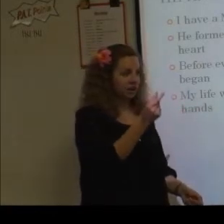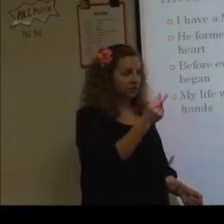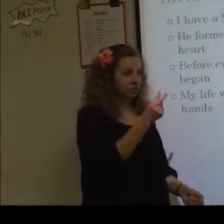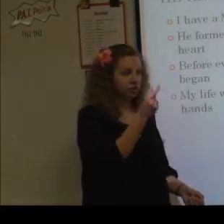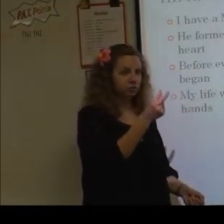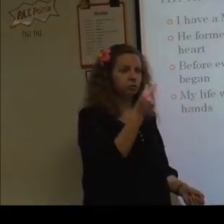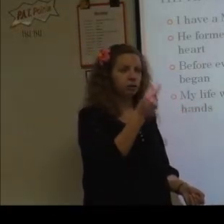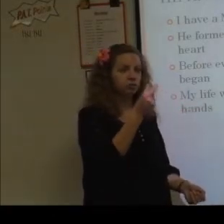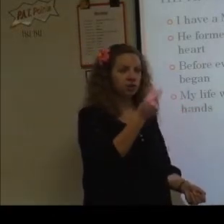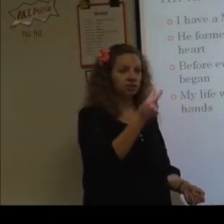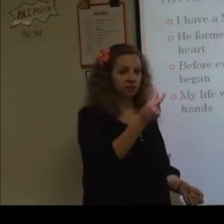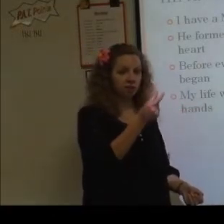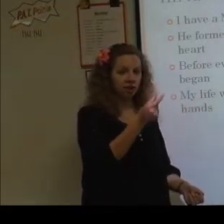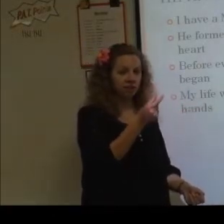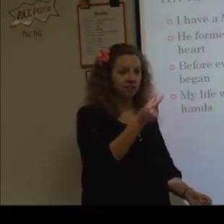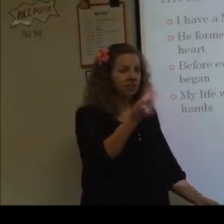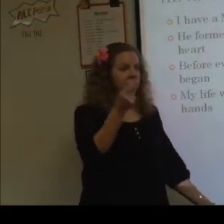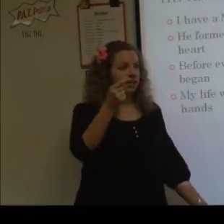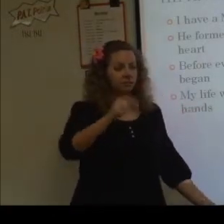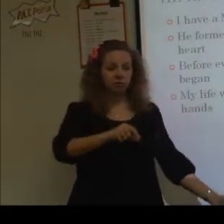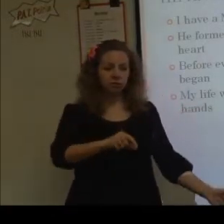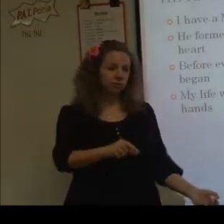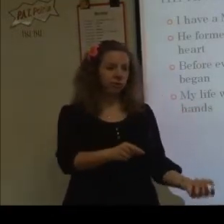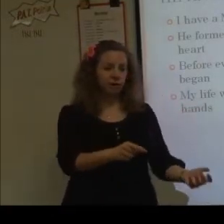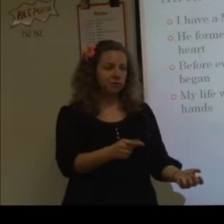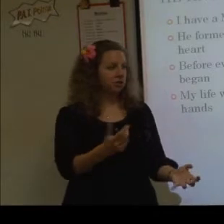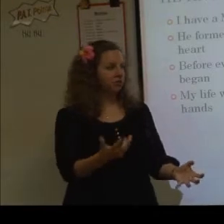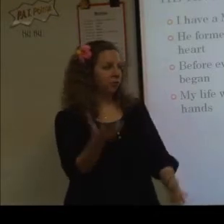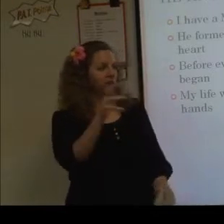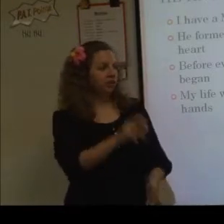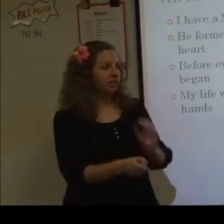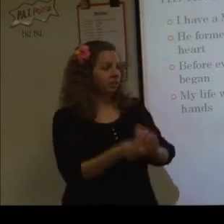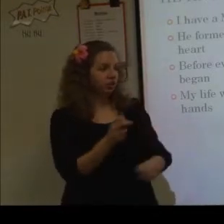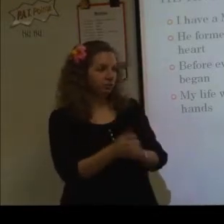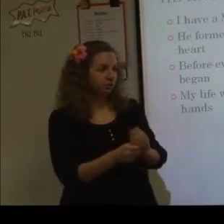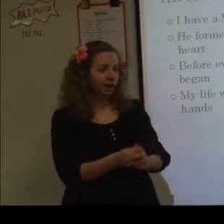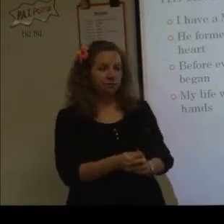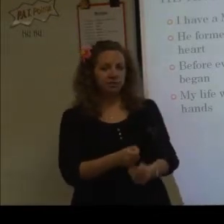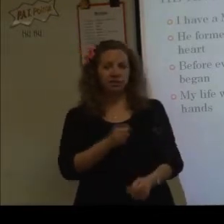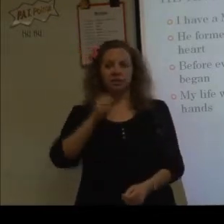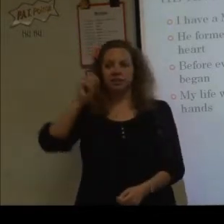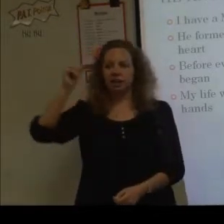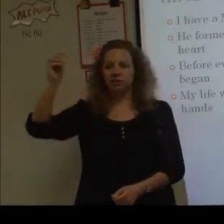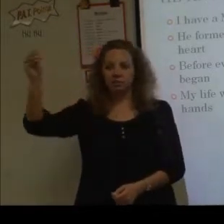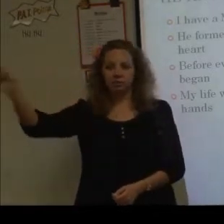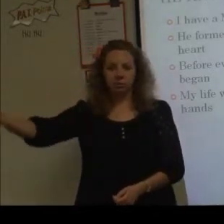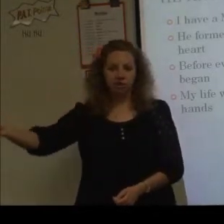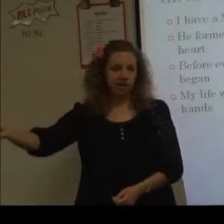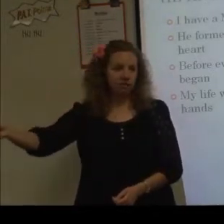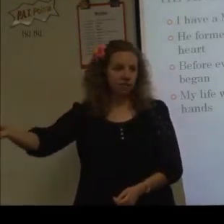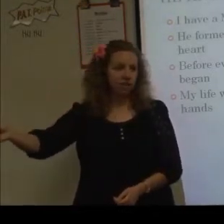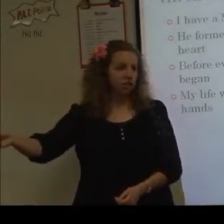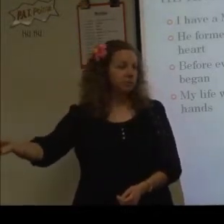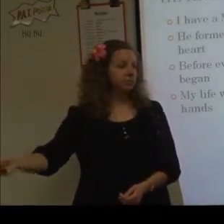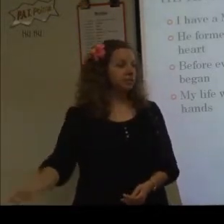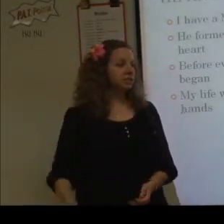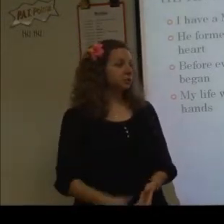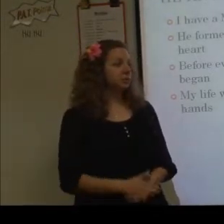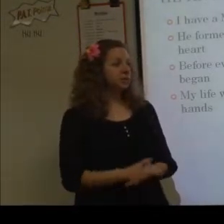content, just what I'm trying to get across. And I'm going to rewrap it. She had foil, and she rewrapped it, and then she put it there. And she explains, so